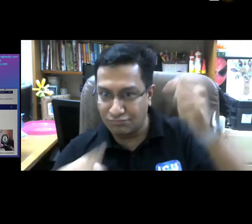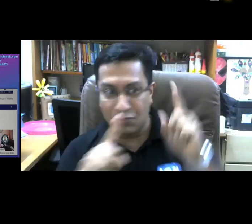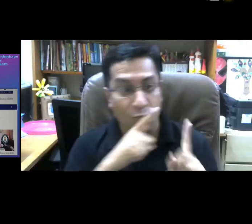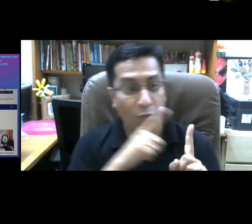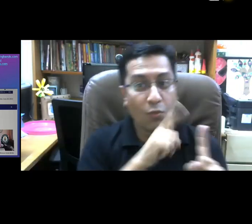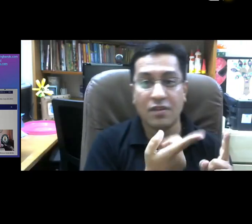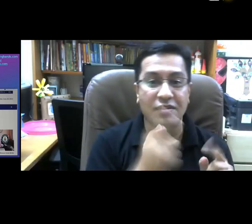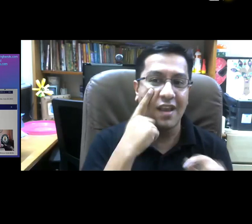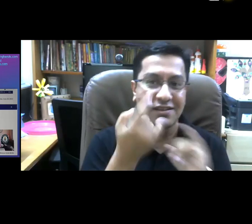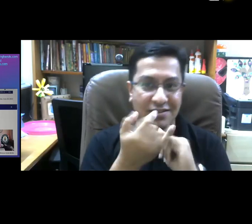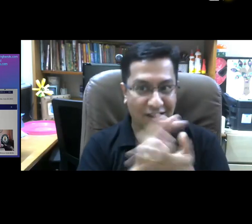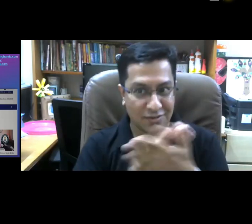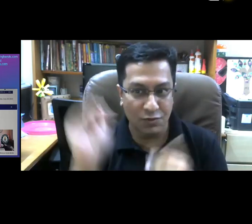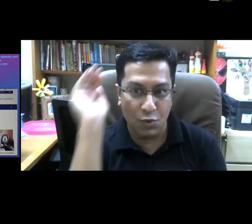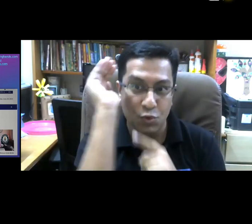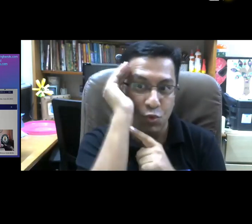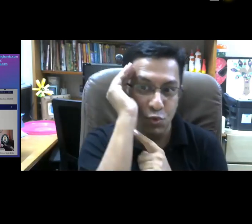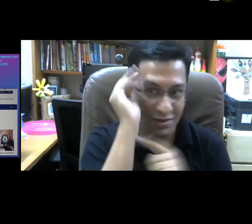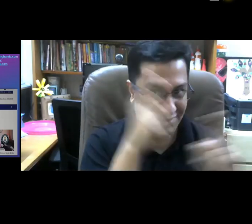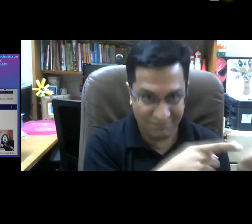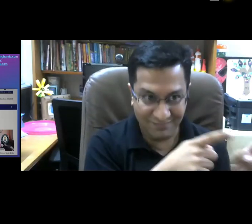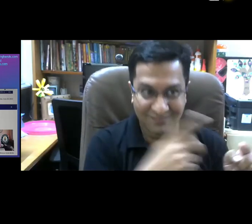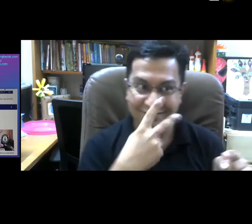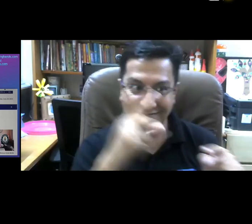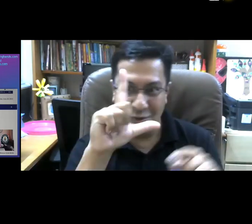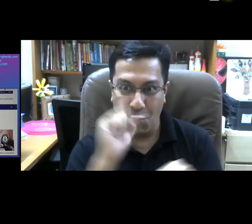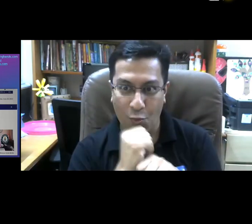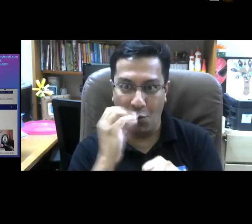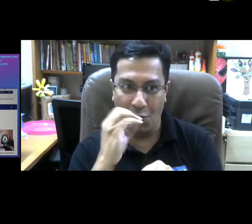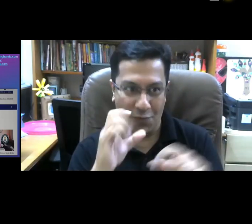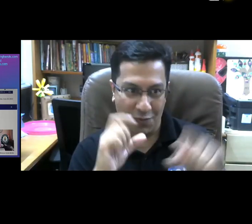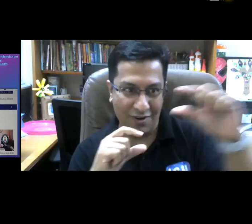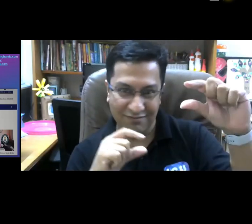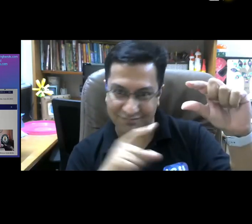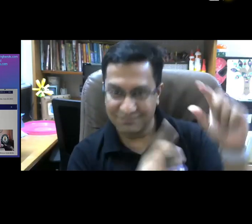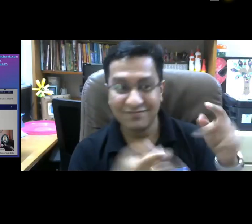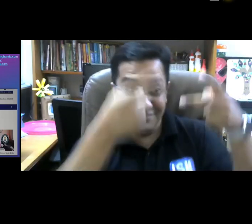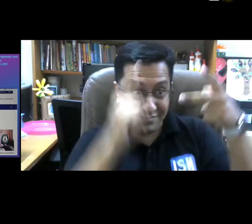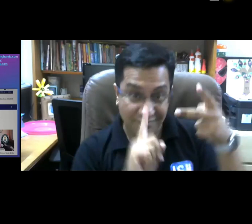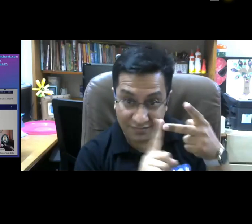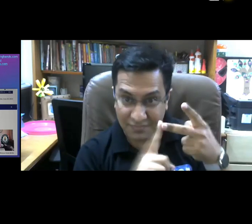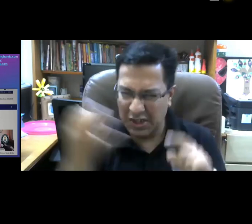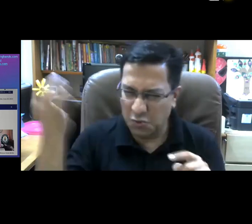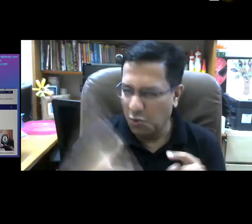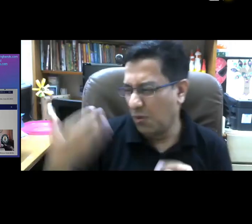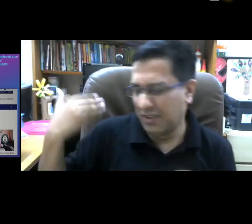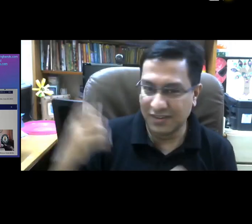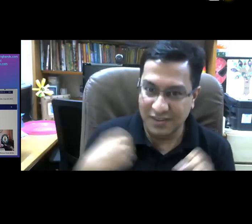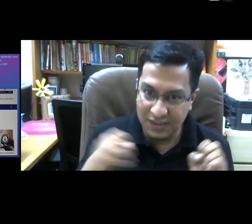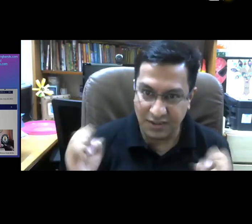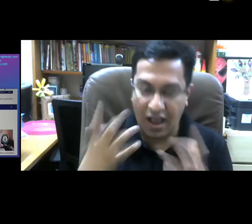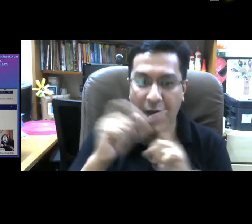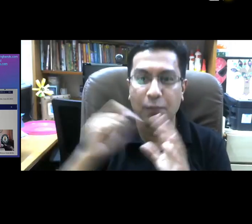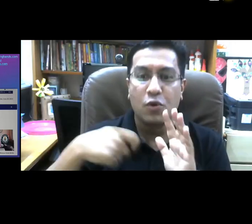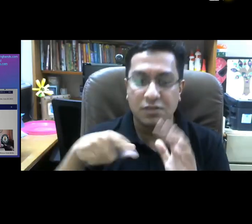projects running under it. The first one is called the News Project, which we are working on, as you can see in the logo as well. And the second one